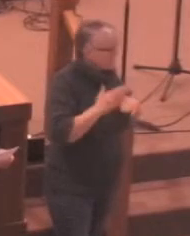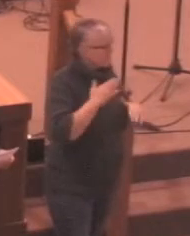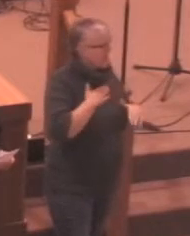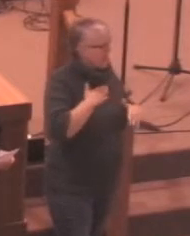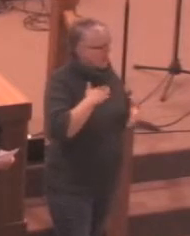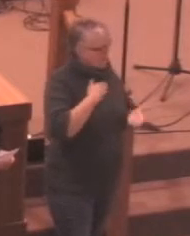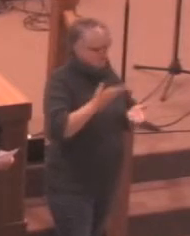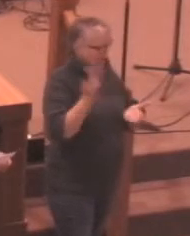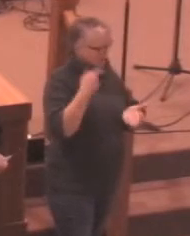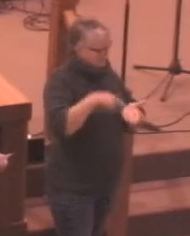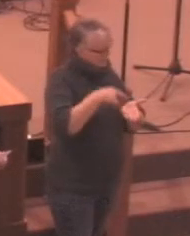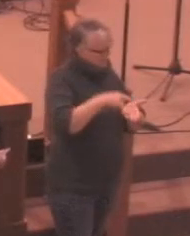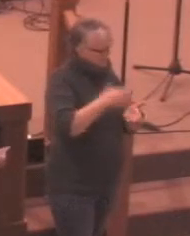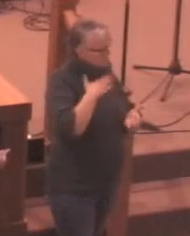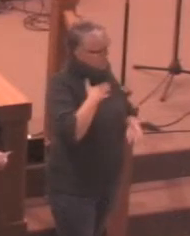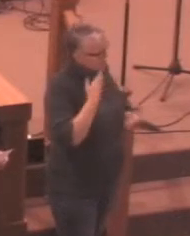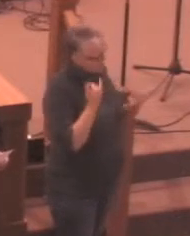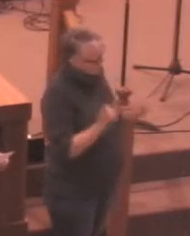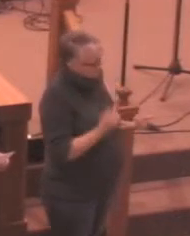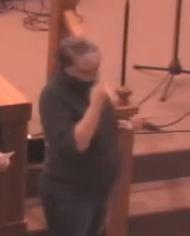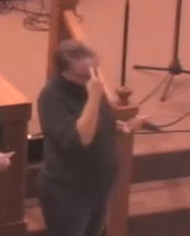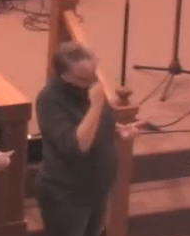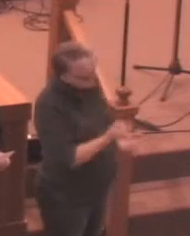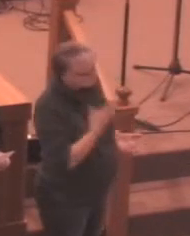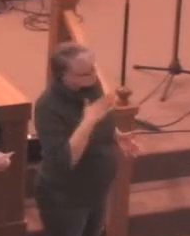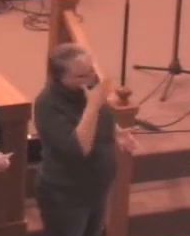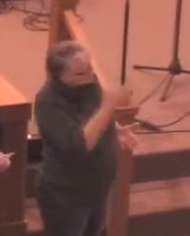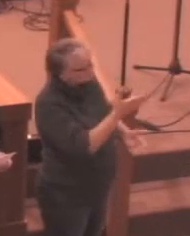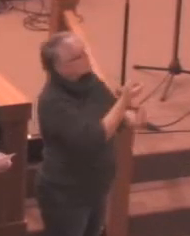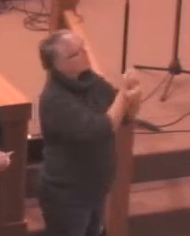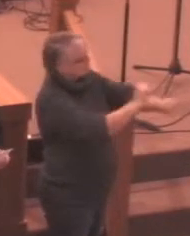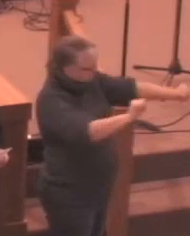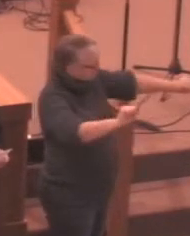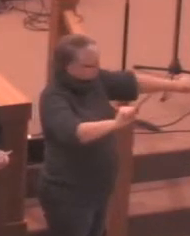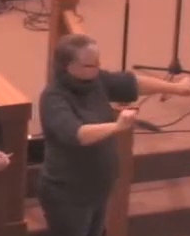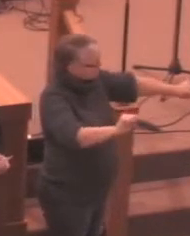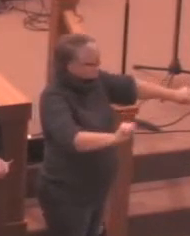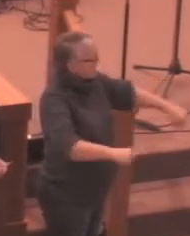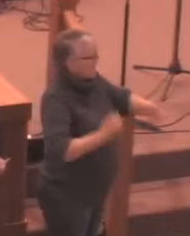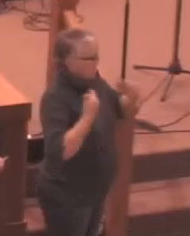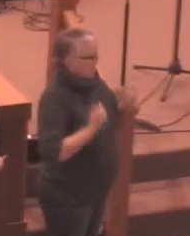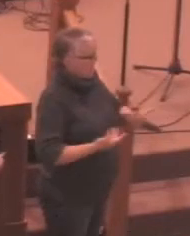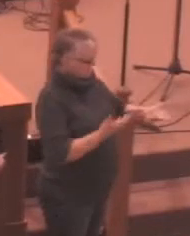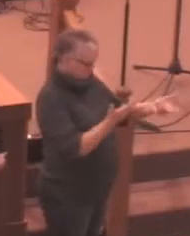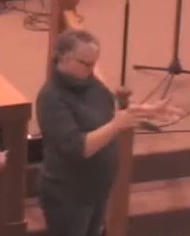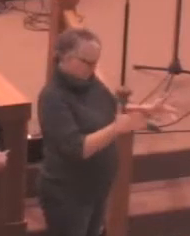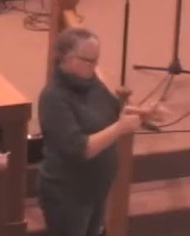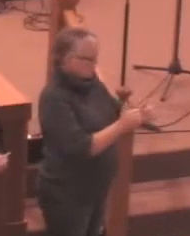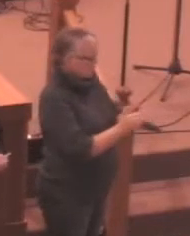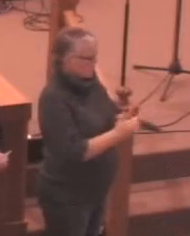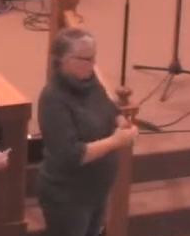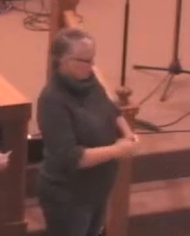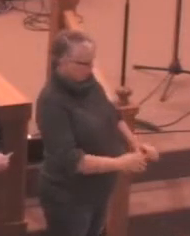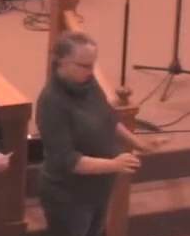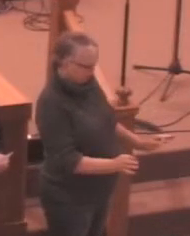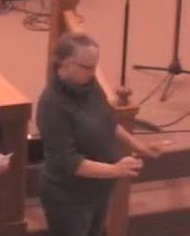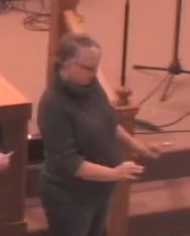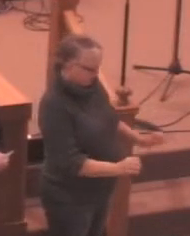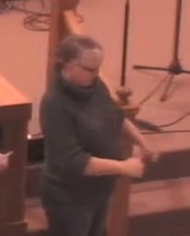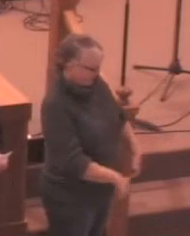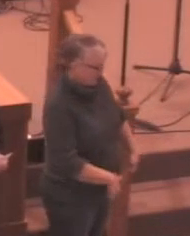is redeemed. My present makes sense. My future is secure. I'm finished and done with